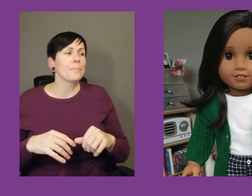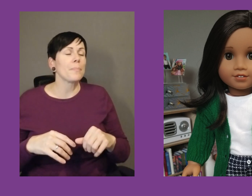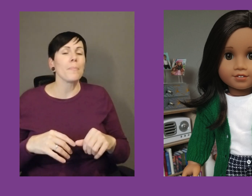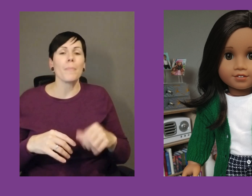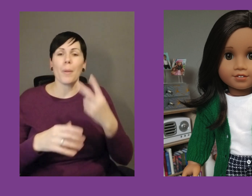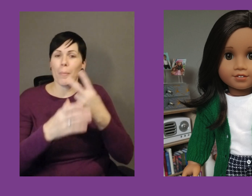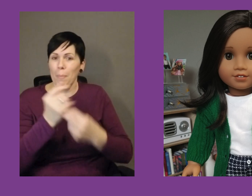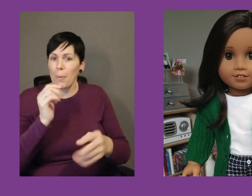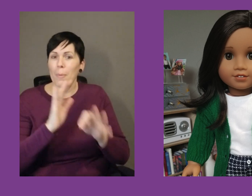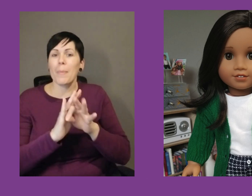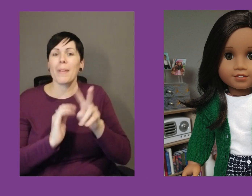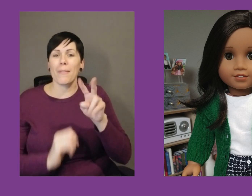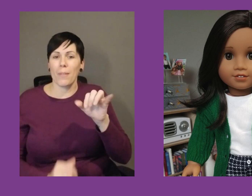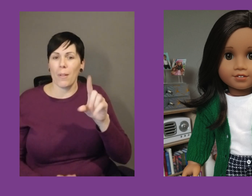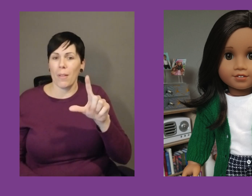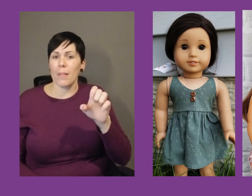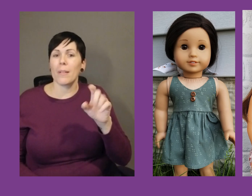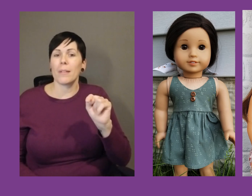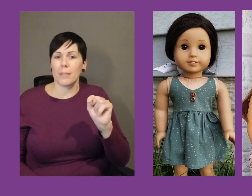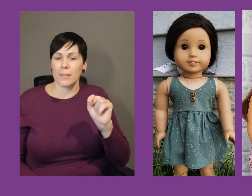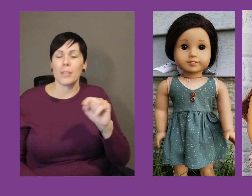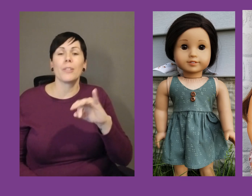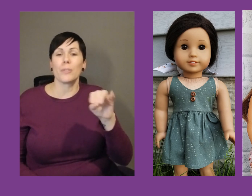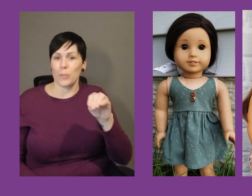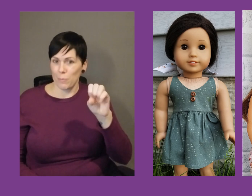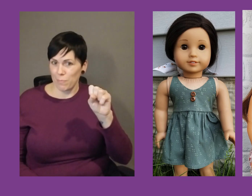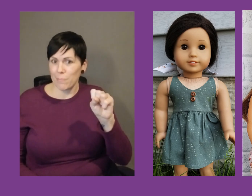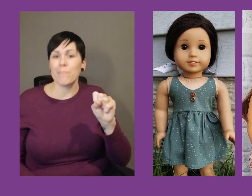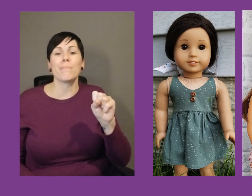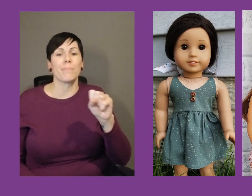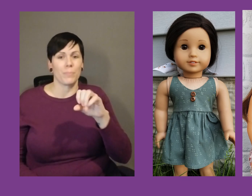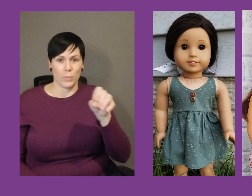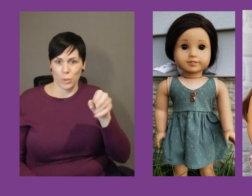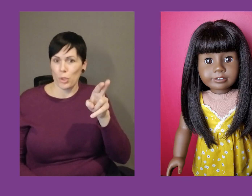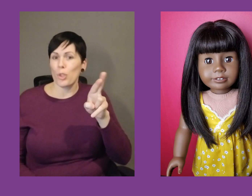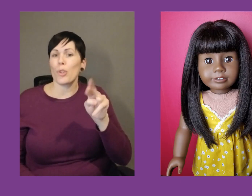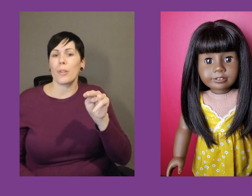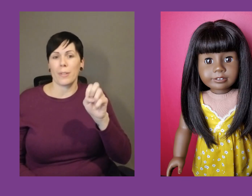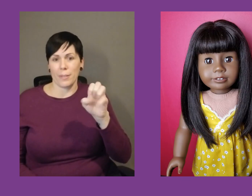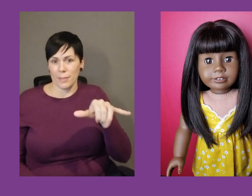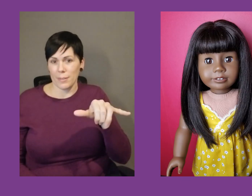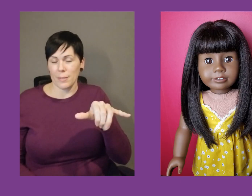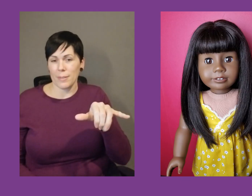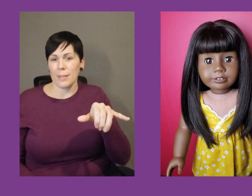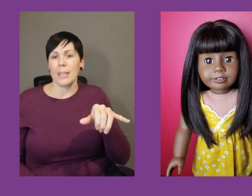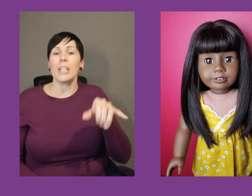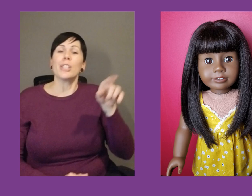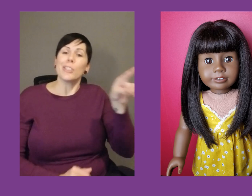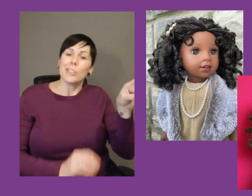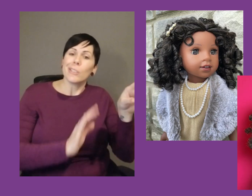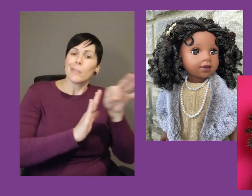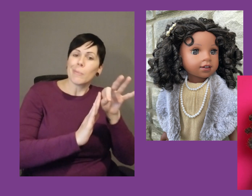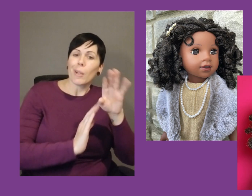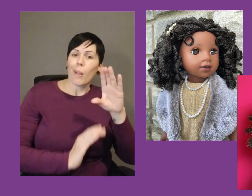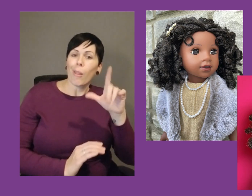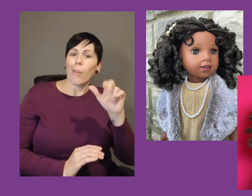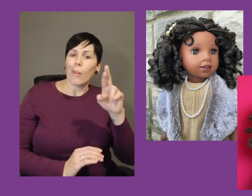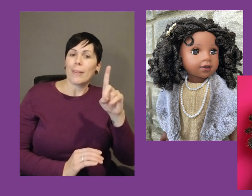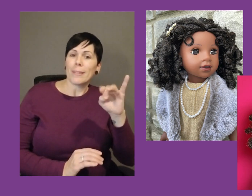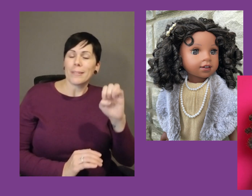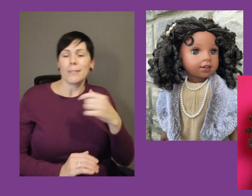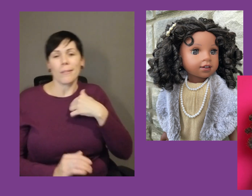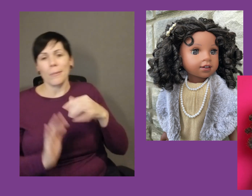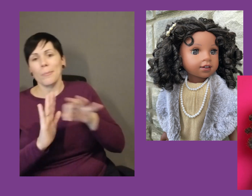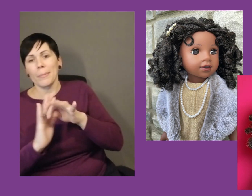62. We both picked Violet. We both picked Joss. We both picked Journey. We both picked a Claudie. I said she